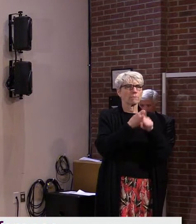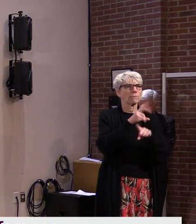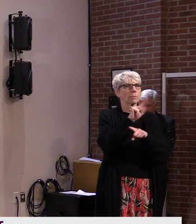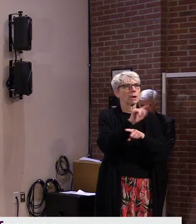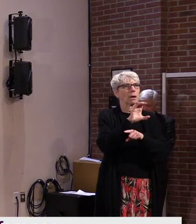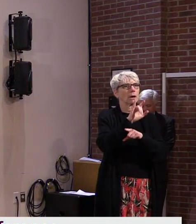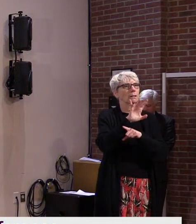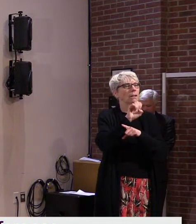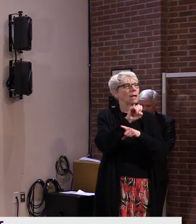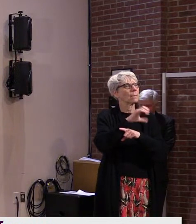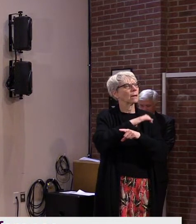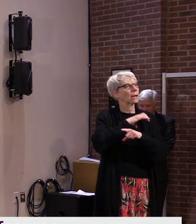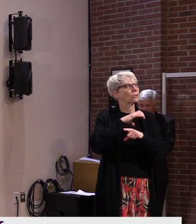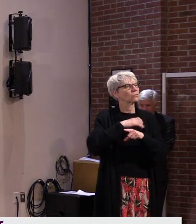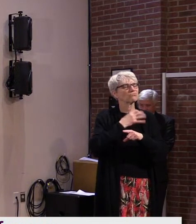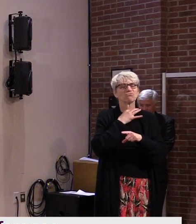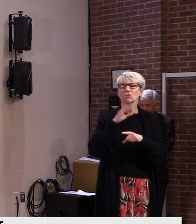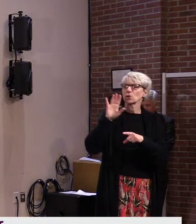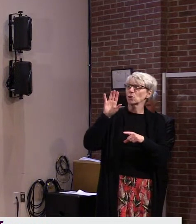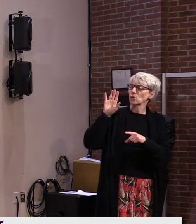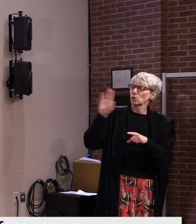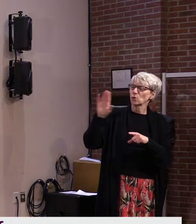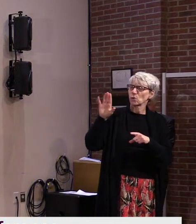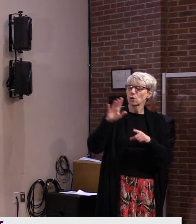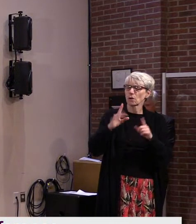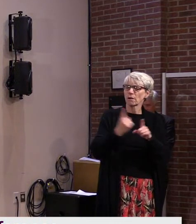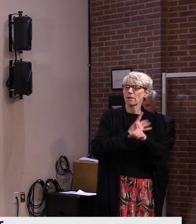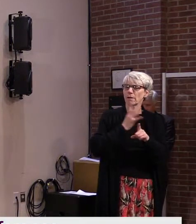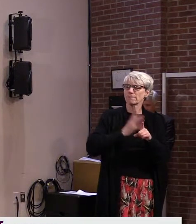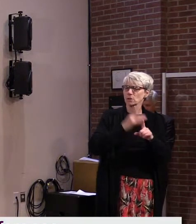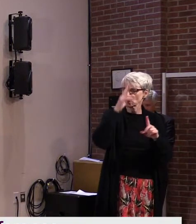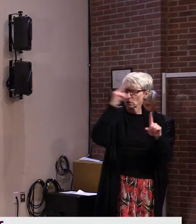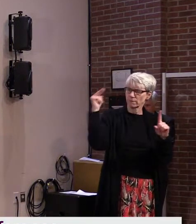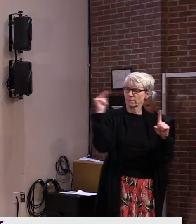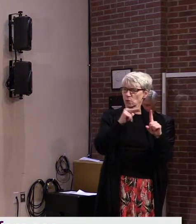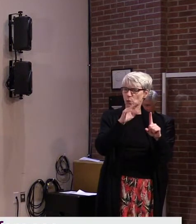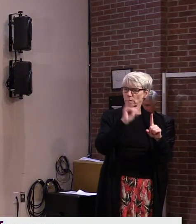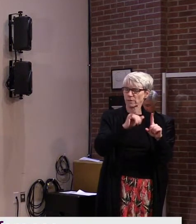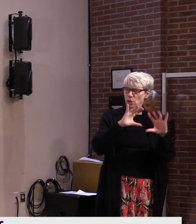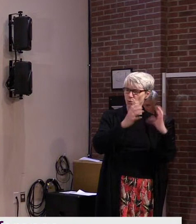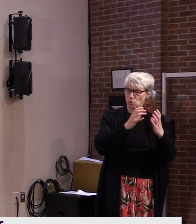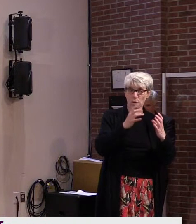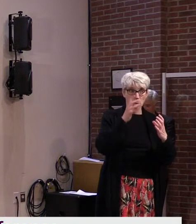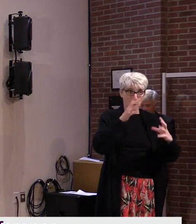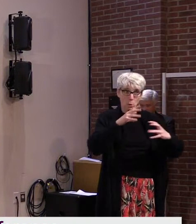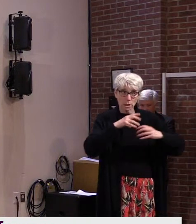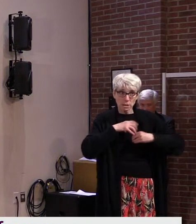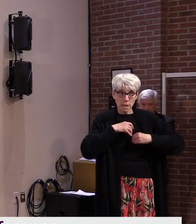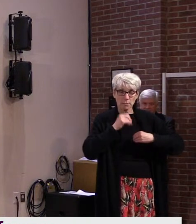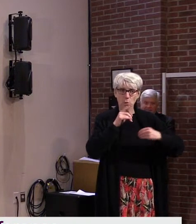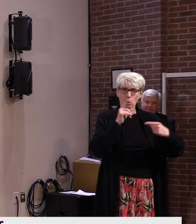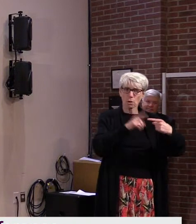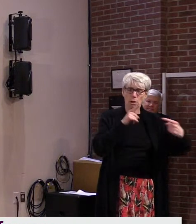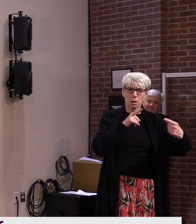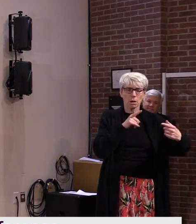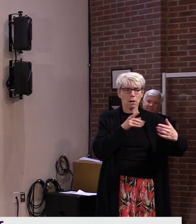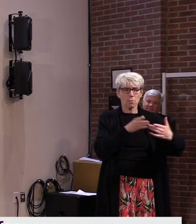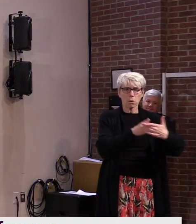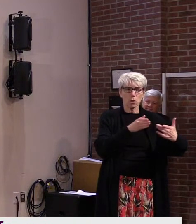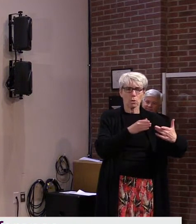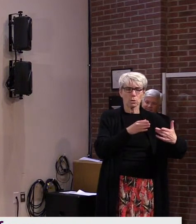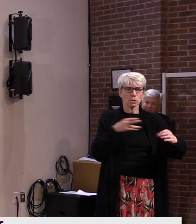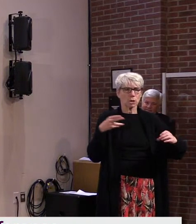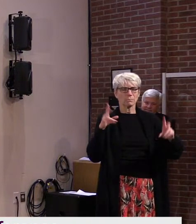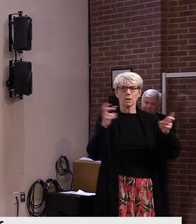Scott administration's official position on the TCI? And will you accept or oppose a join the